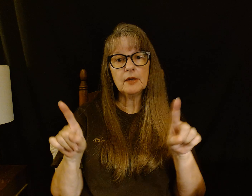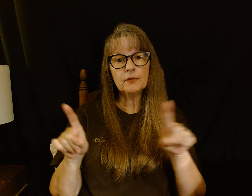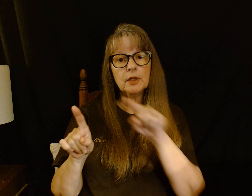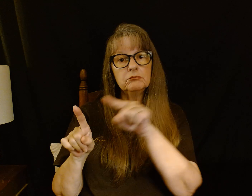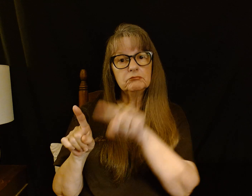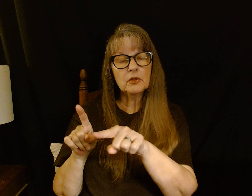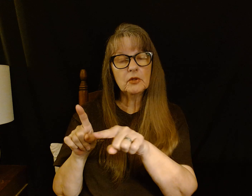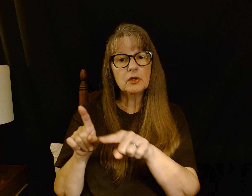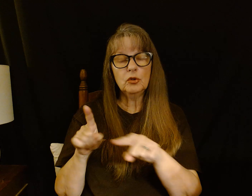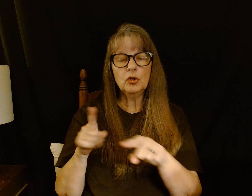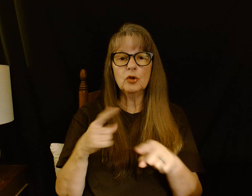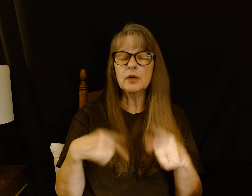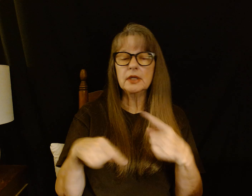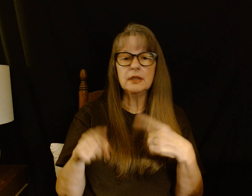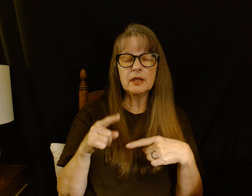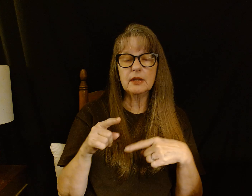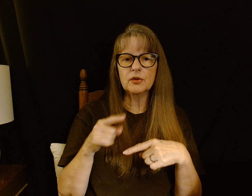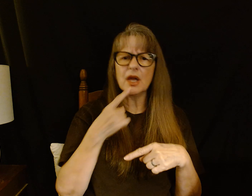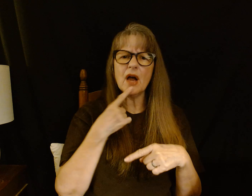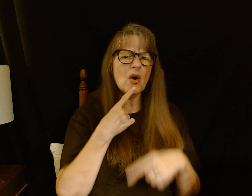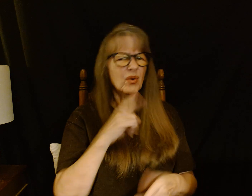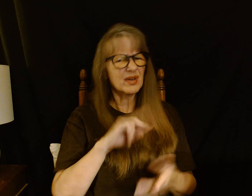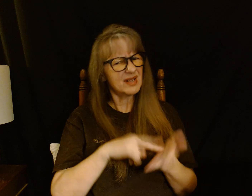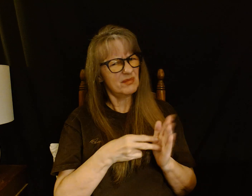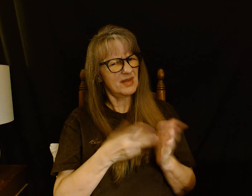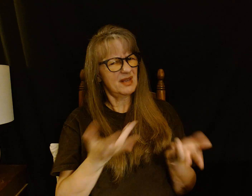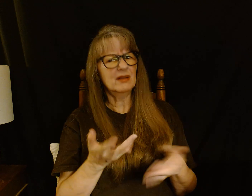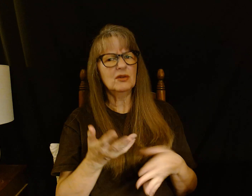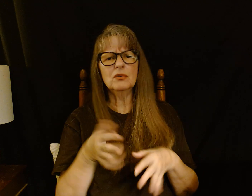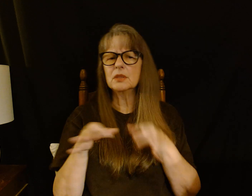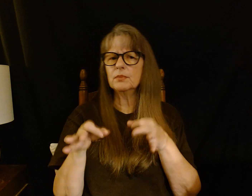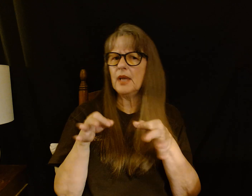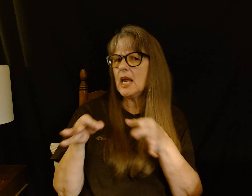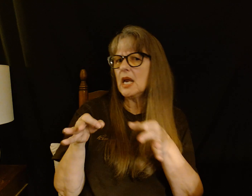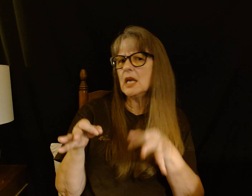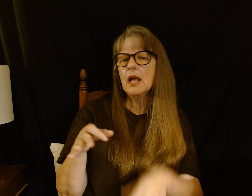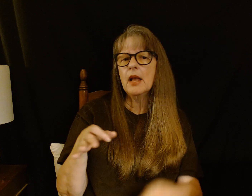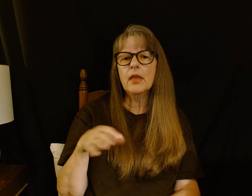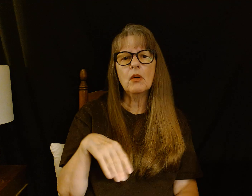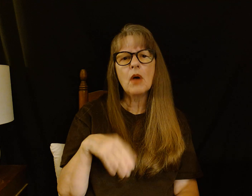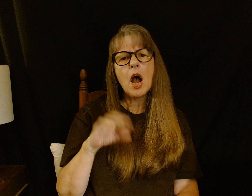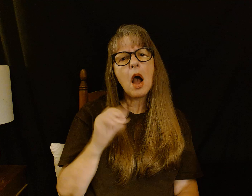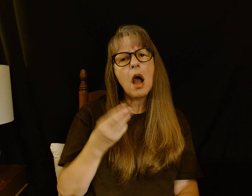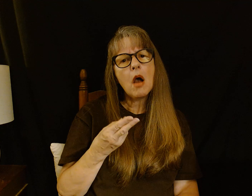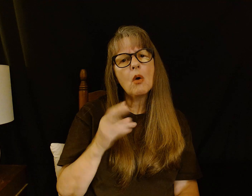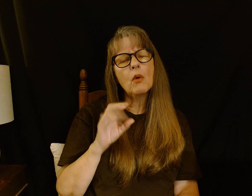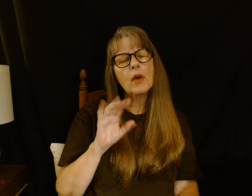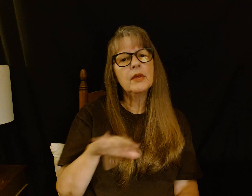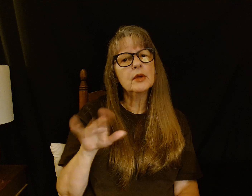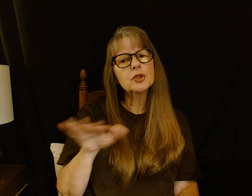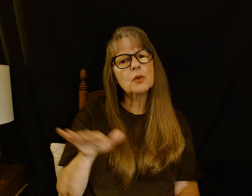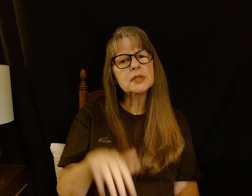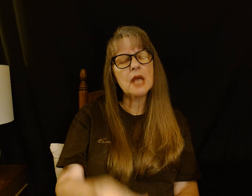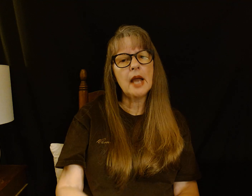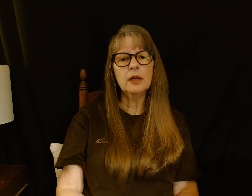different, they'll say, oh, what does that mean? And you explain, and they go, oh, and then they'll show a sign, and you're going,